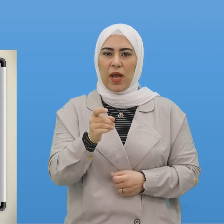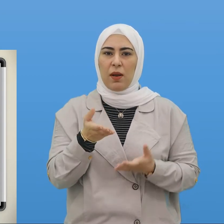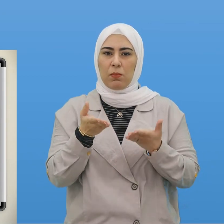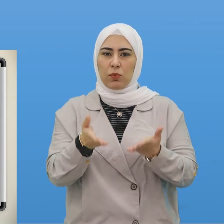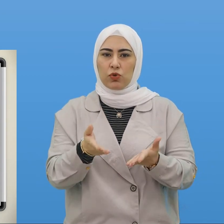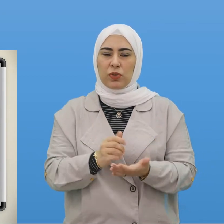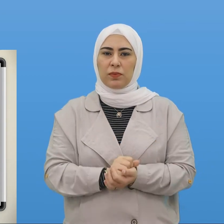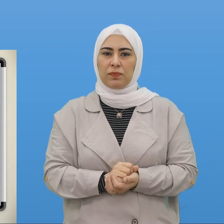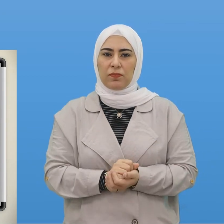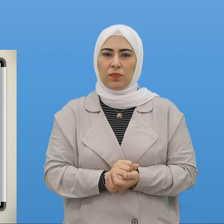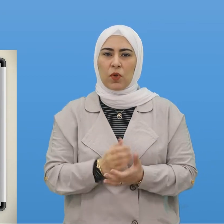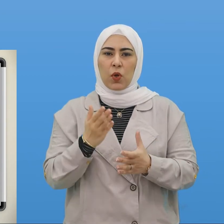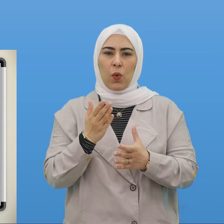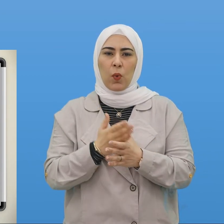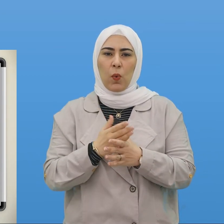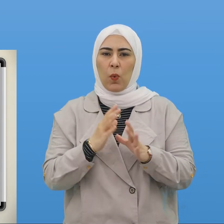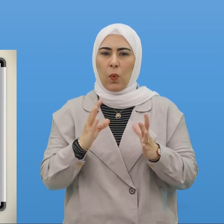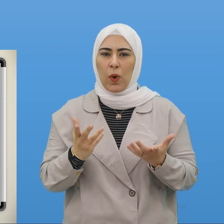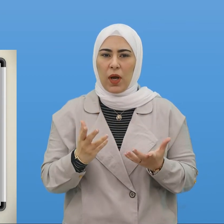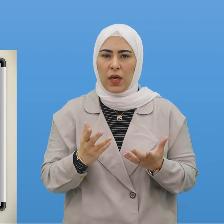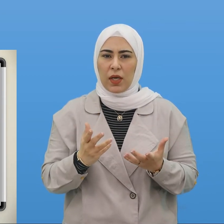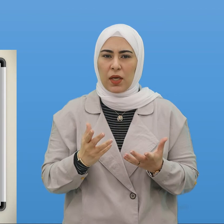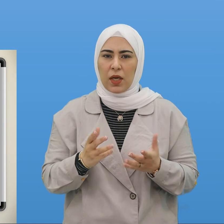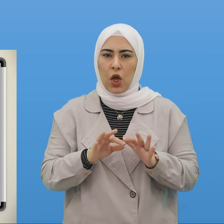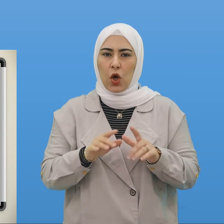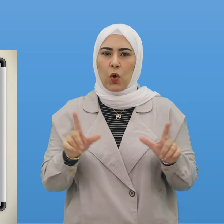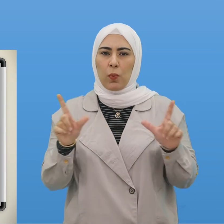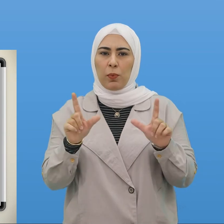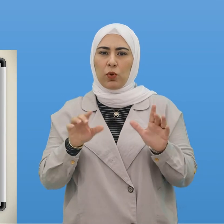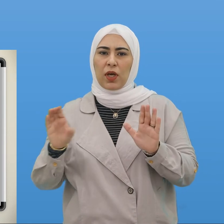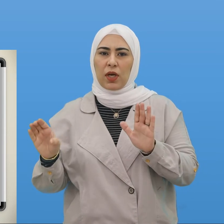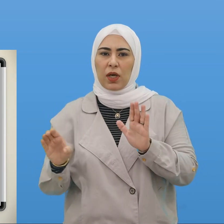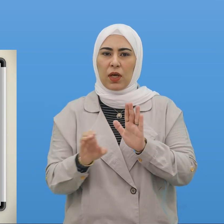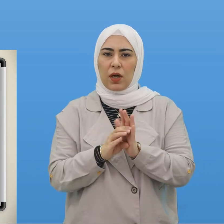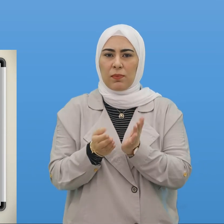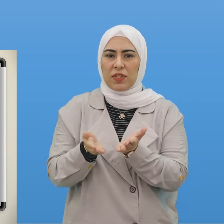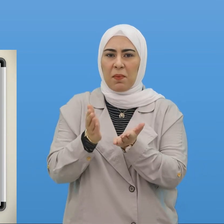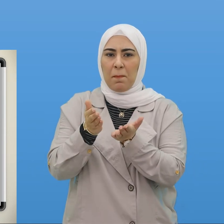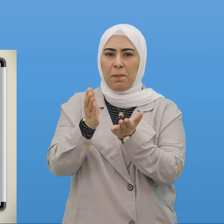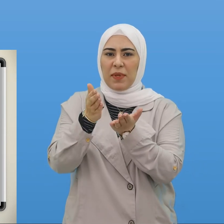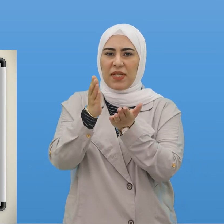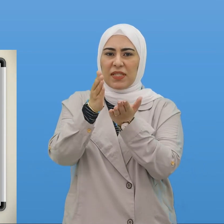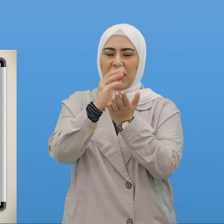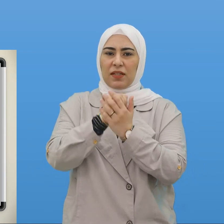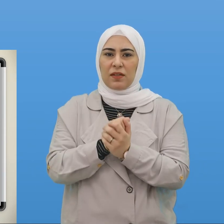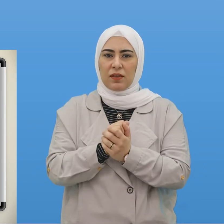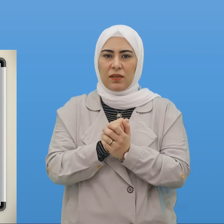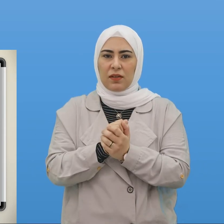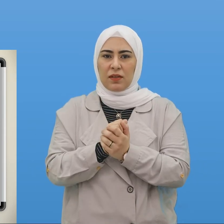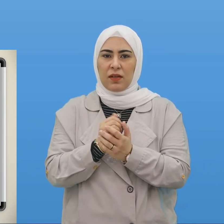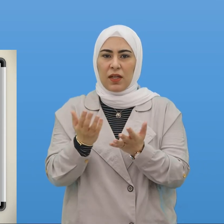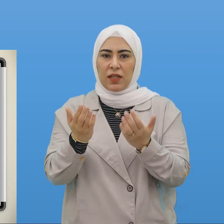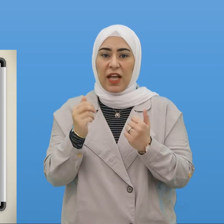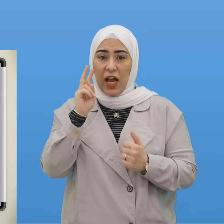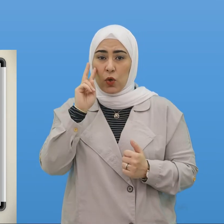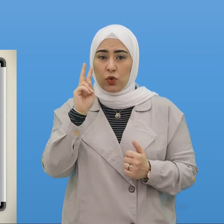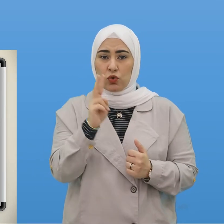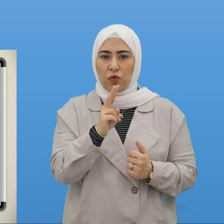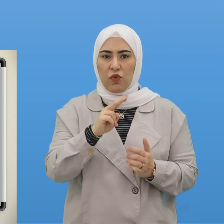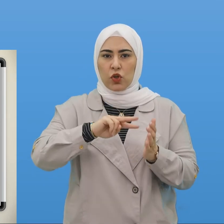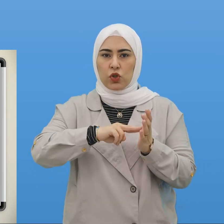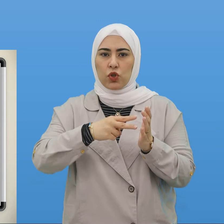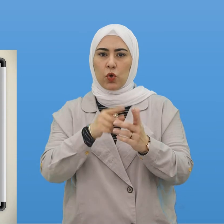you. Why are computer crimes on the increase? Let's take a look at the rubrics, meaning how we will correct